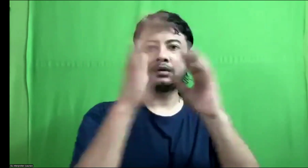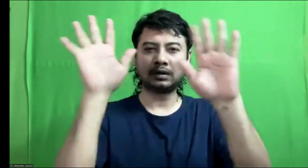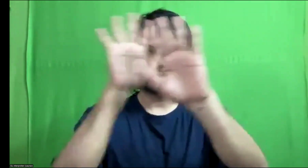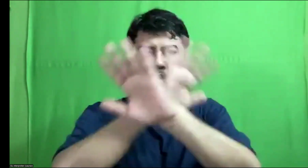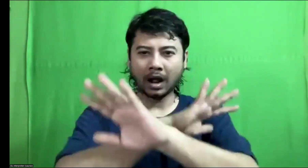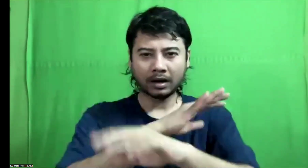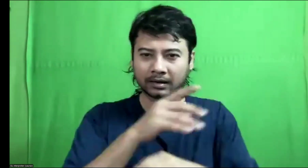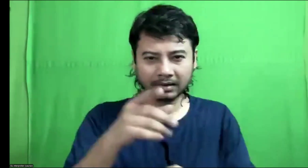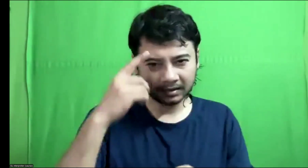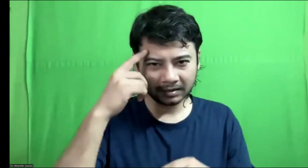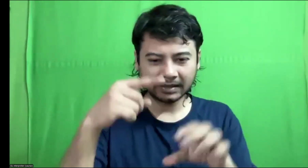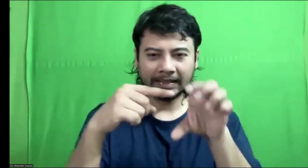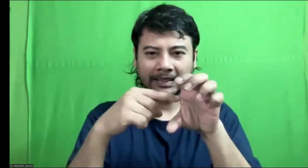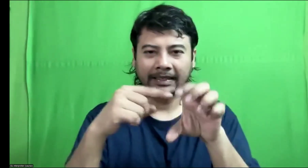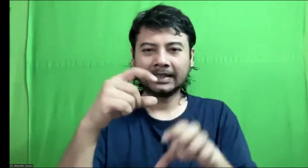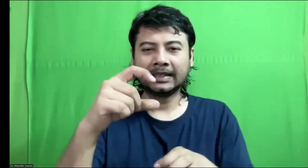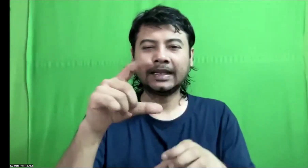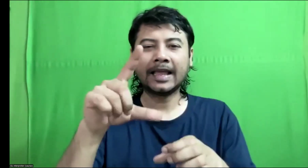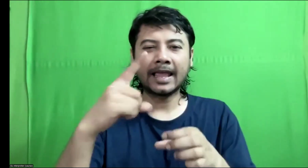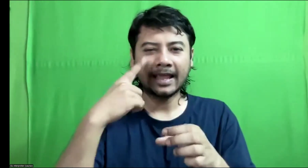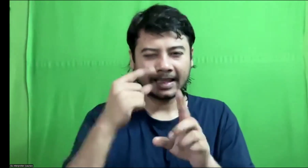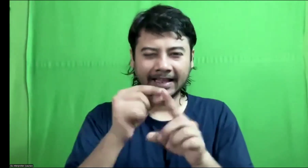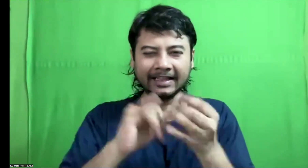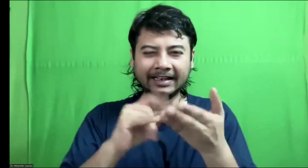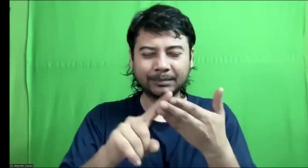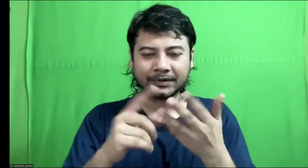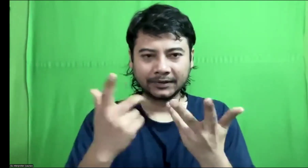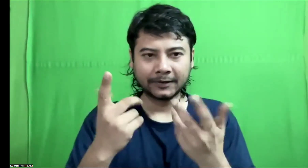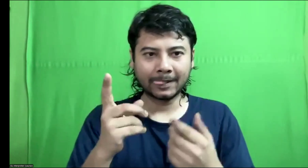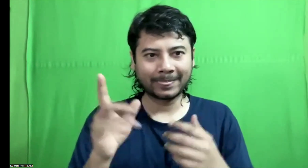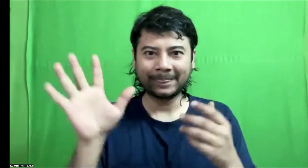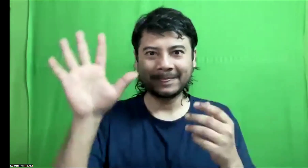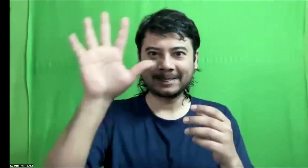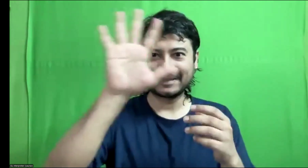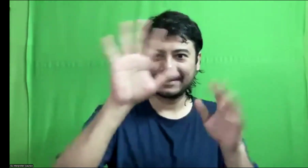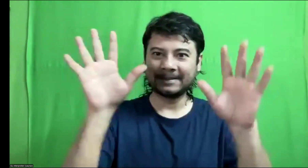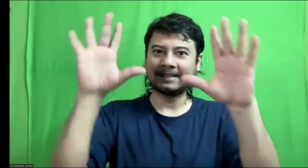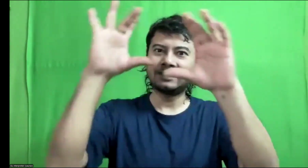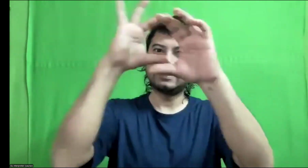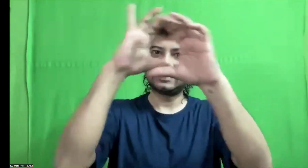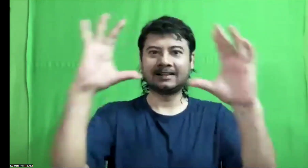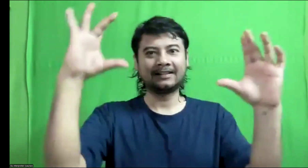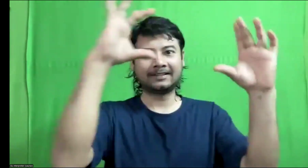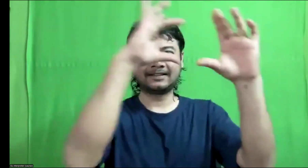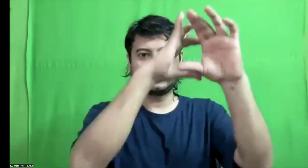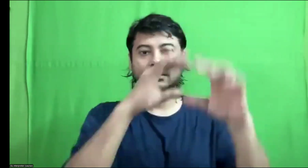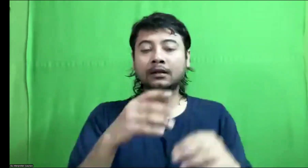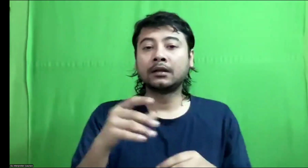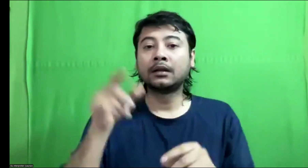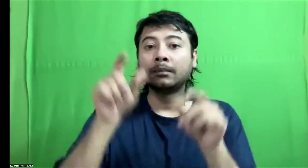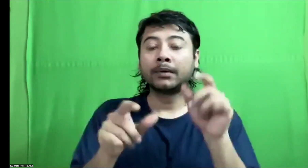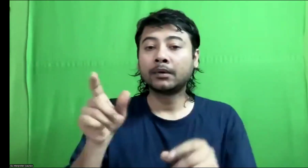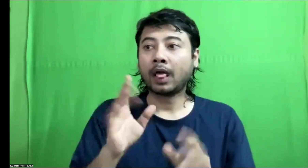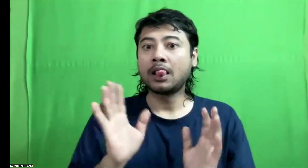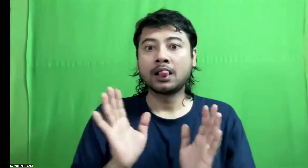So when that eclipse comes, I'm sure you would have known that a lot of people go to holy places and take a